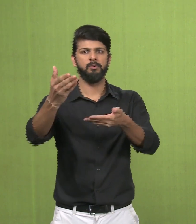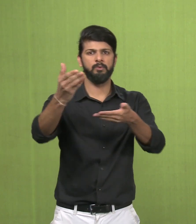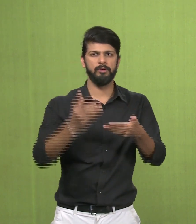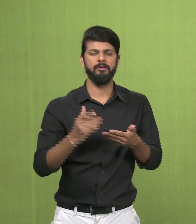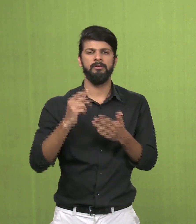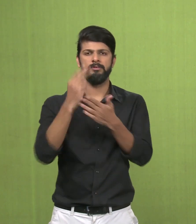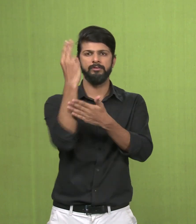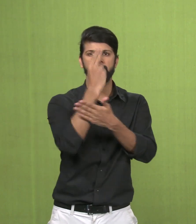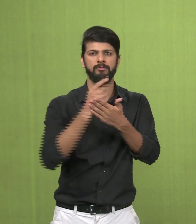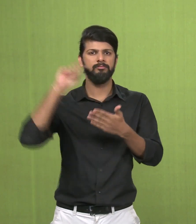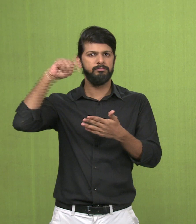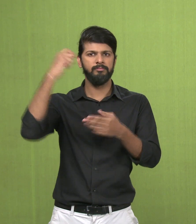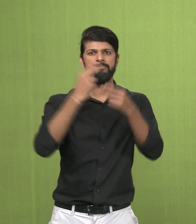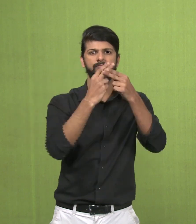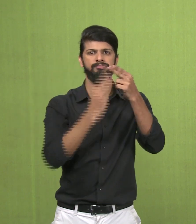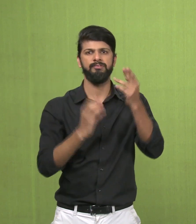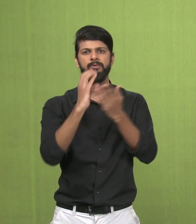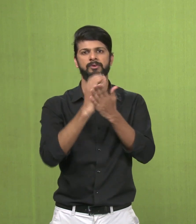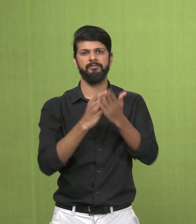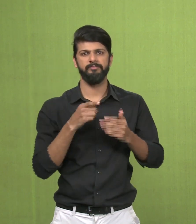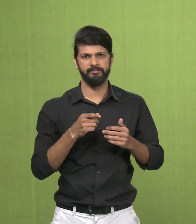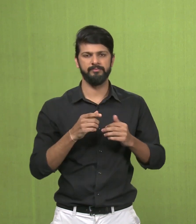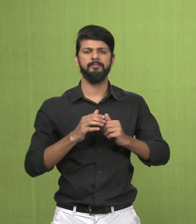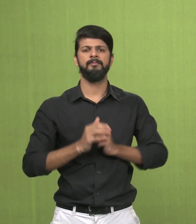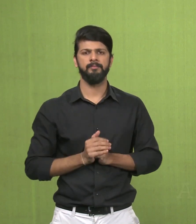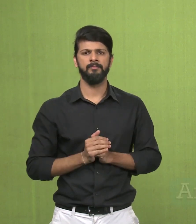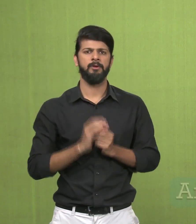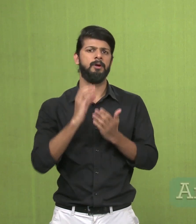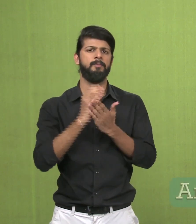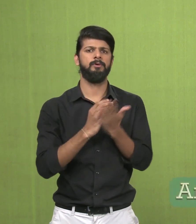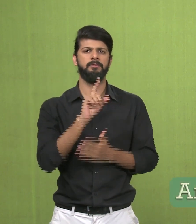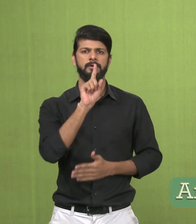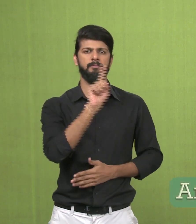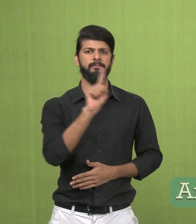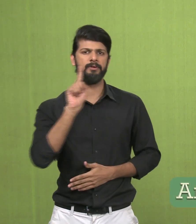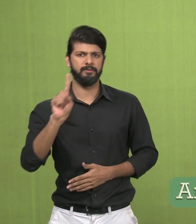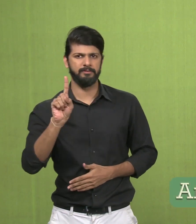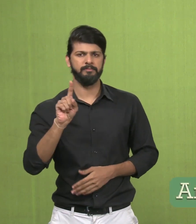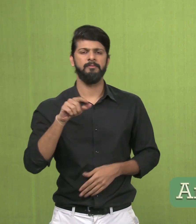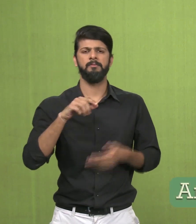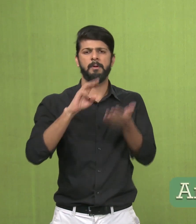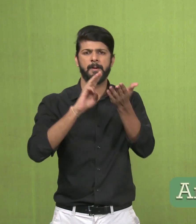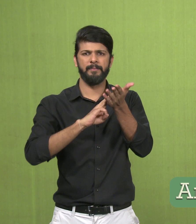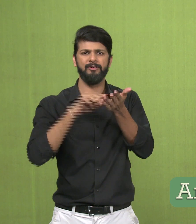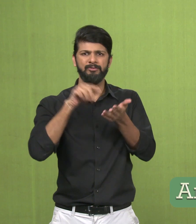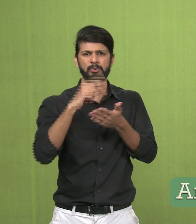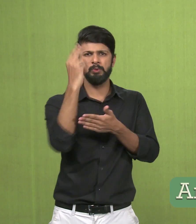NIOS welcomes you to painting subject video series. This is lesson number 11, Mauryan and post-Mauryan